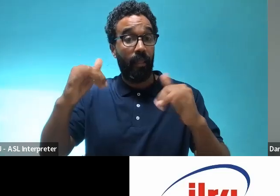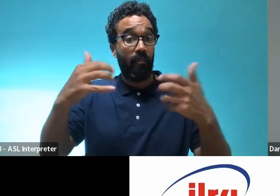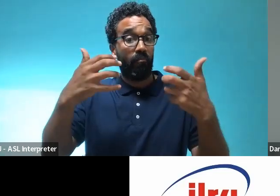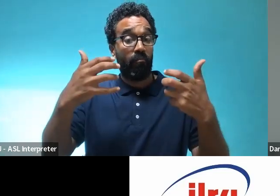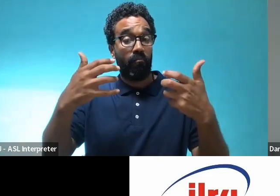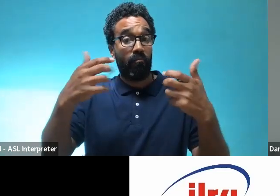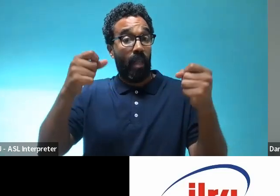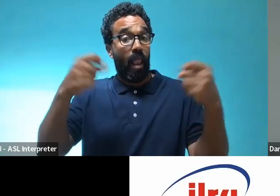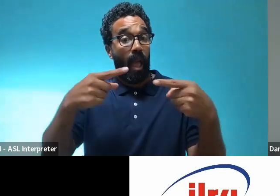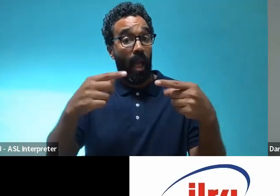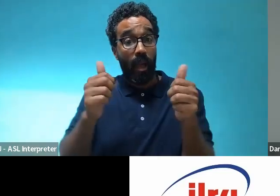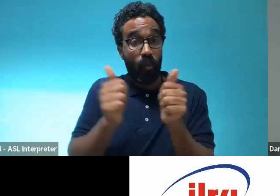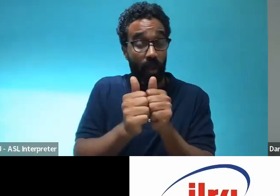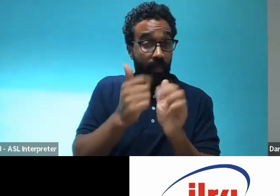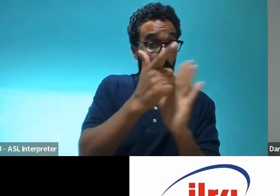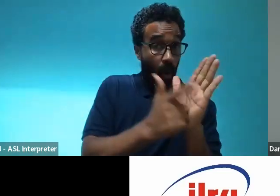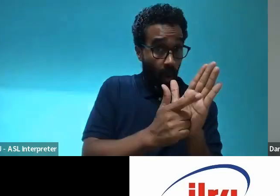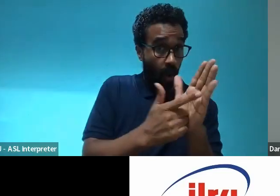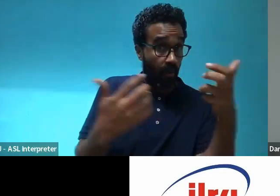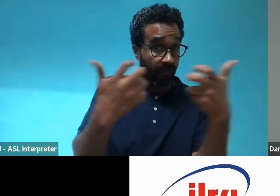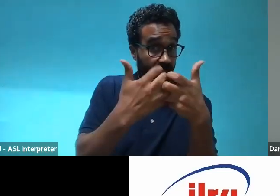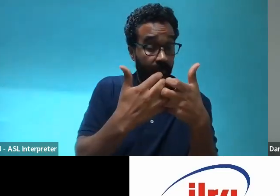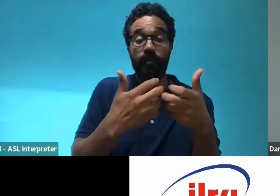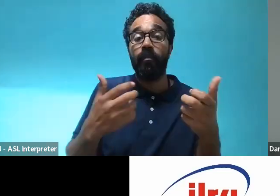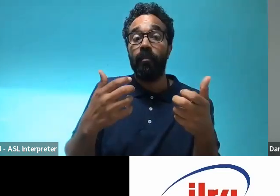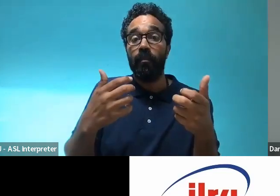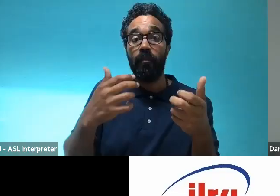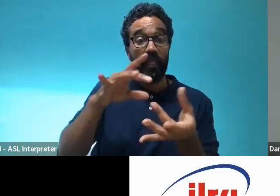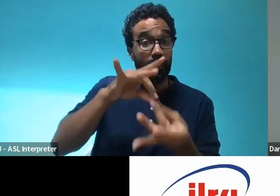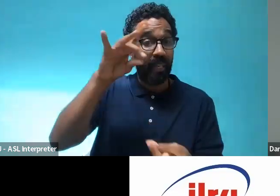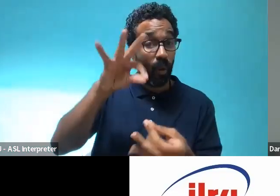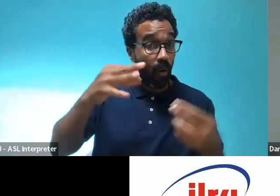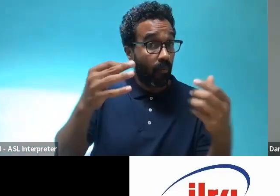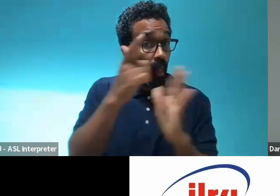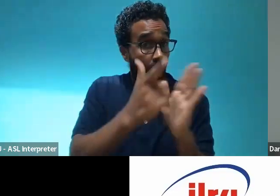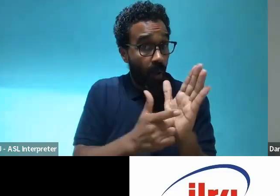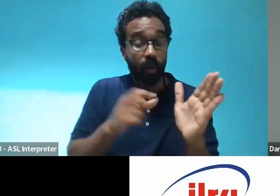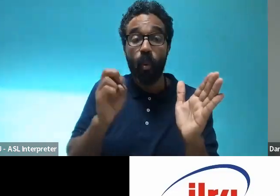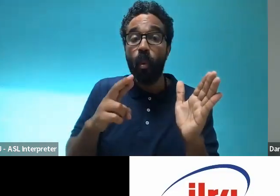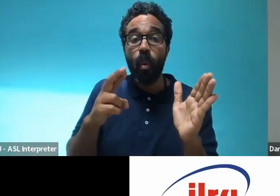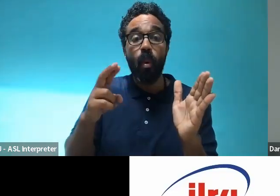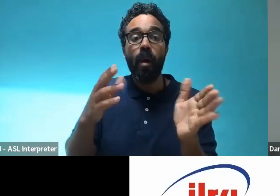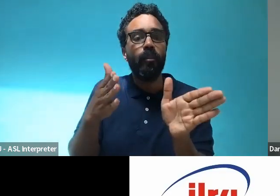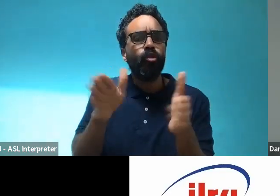of the law, or has there been a shift in strategy and priorities that guide our work?